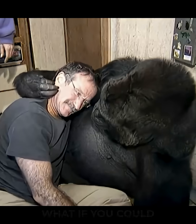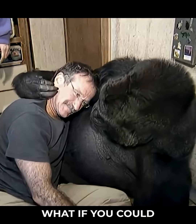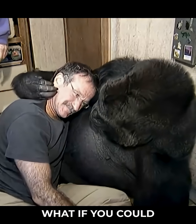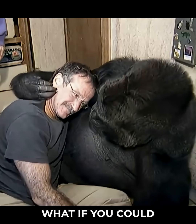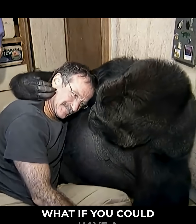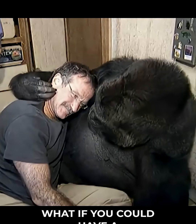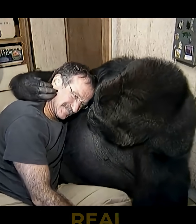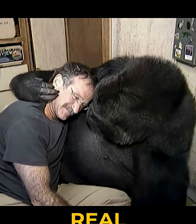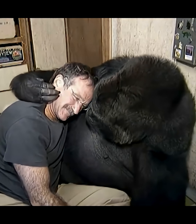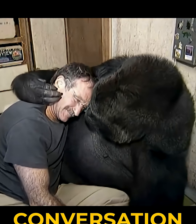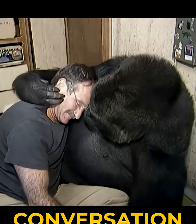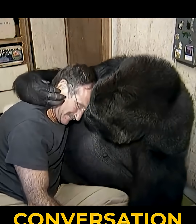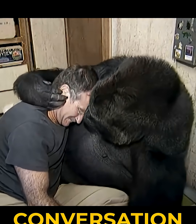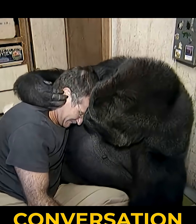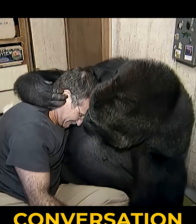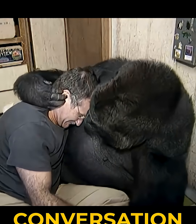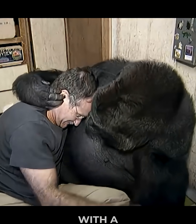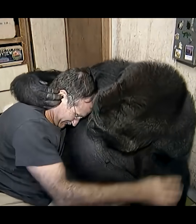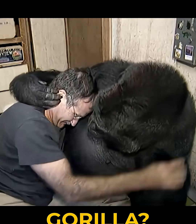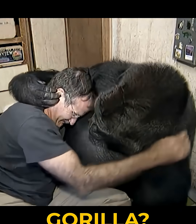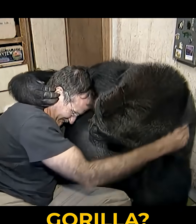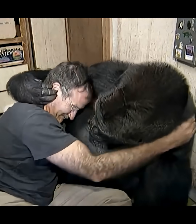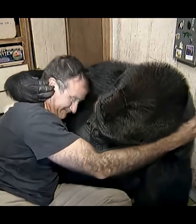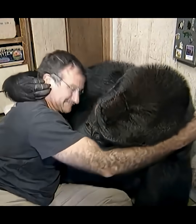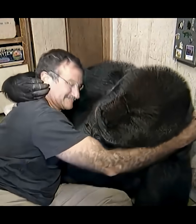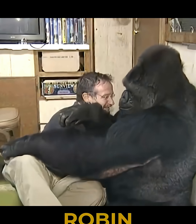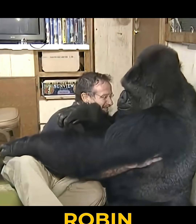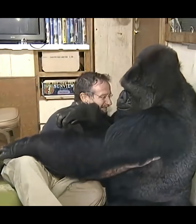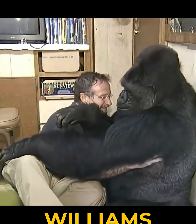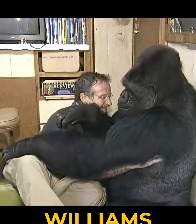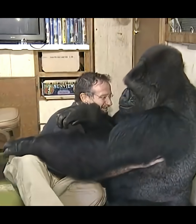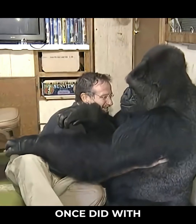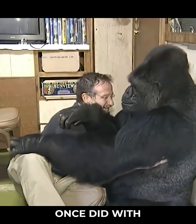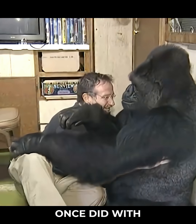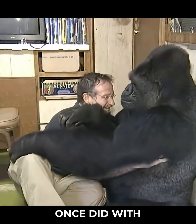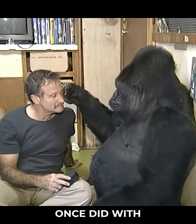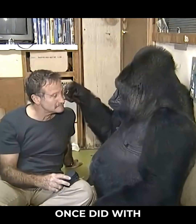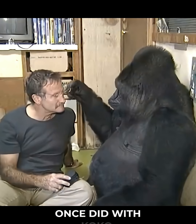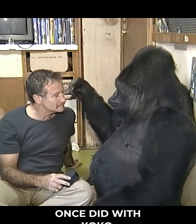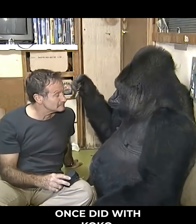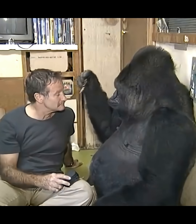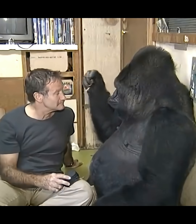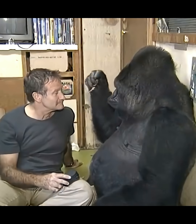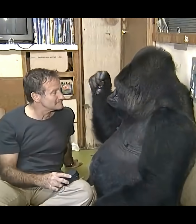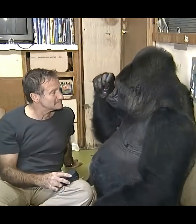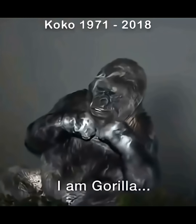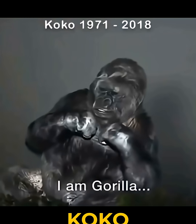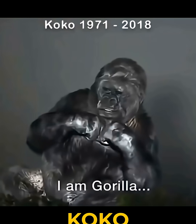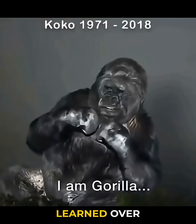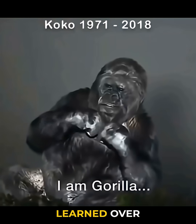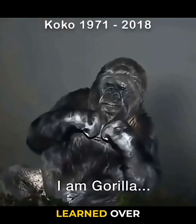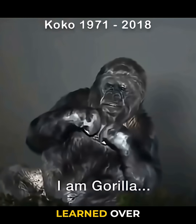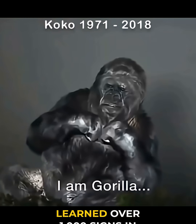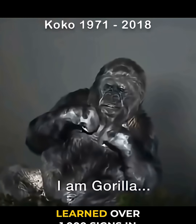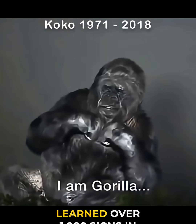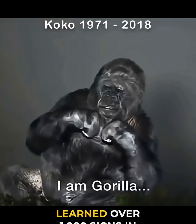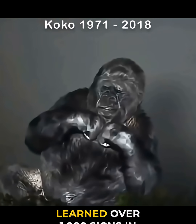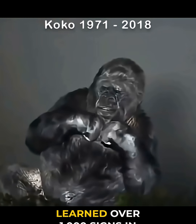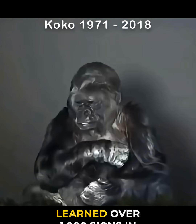What if you could have a real conversation with a gorilla? Robin Williams once did, with Koko. Koko learned over 1,000 signs in